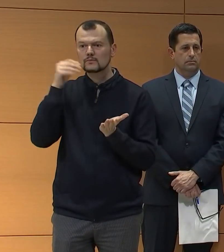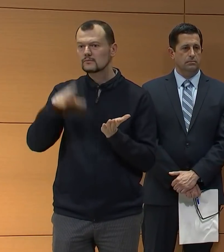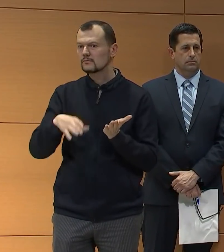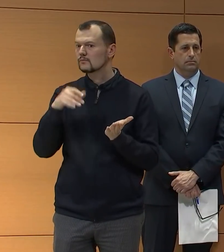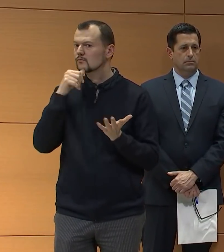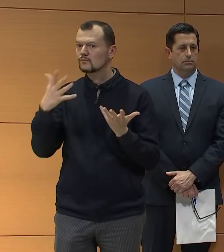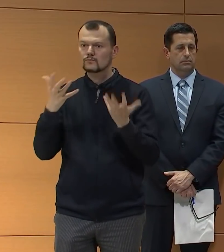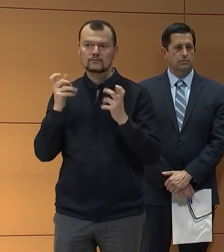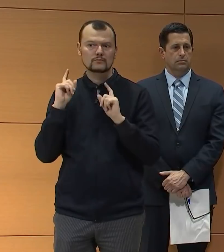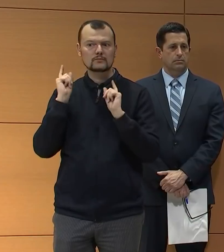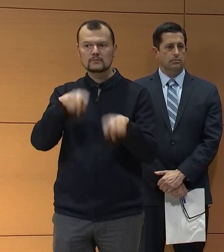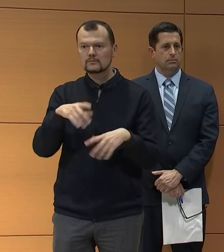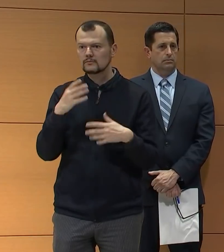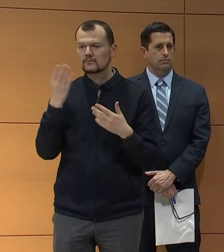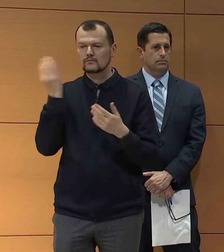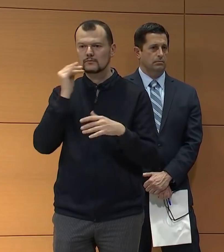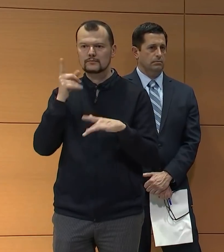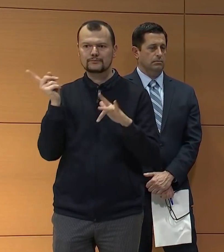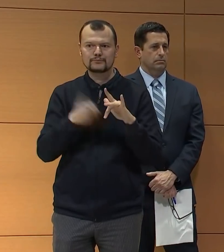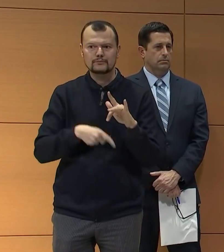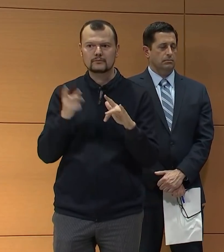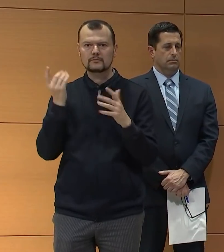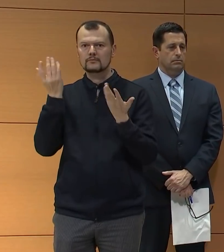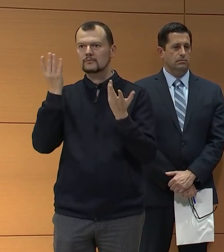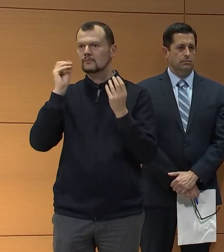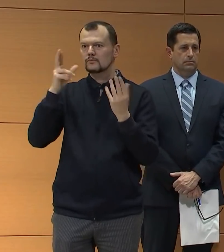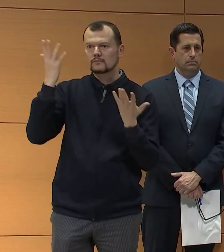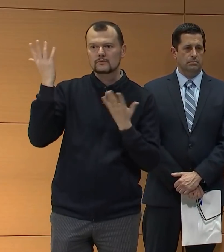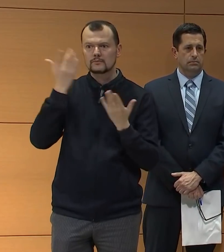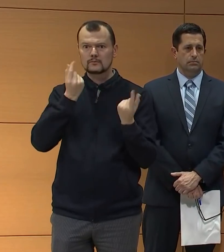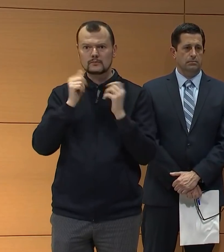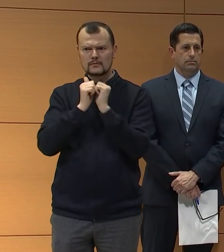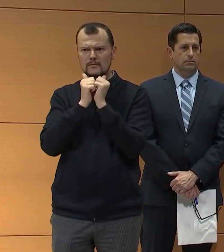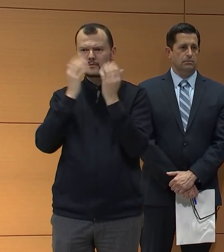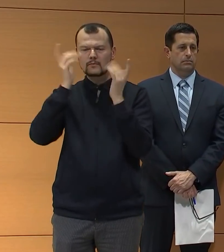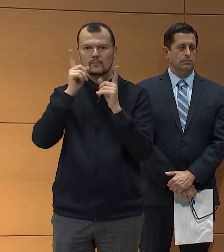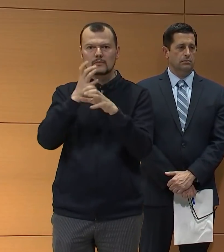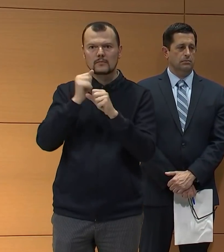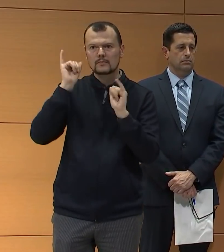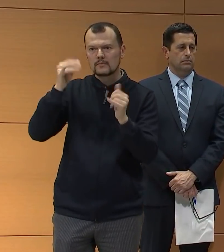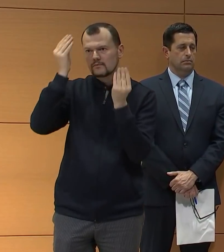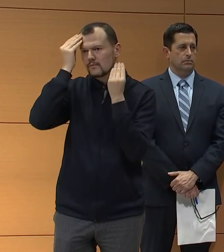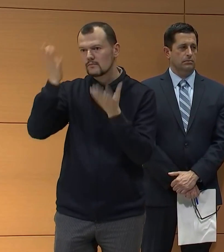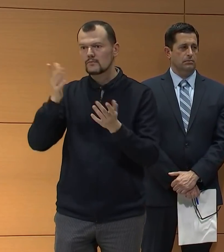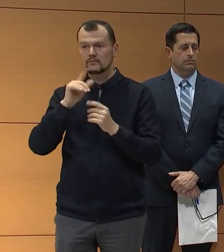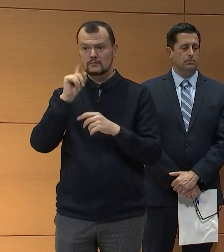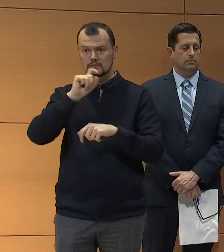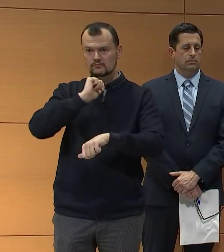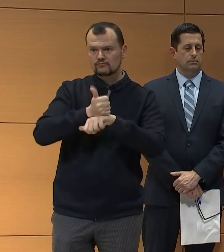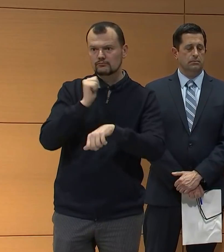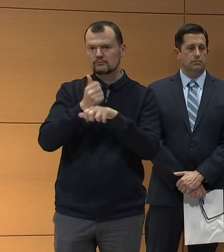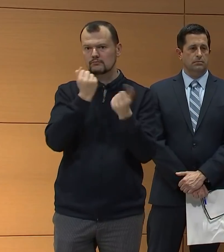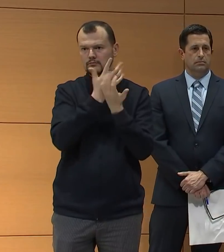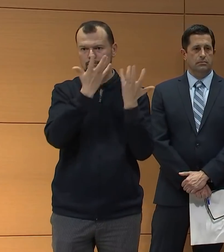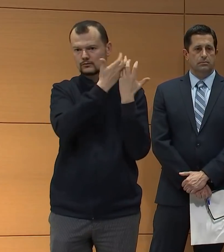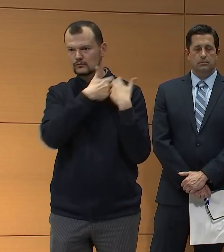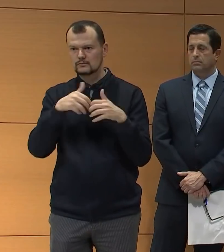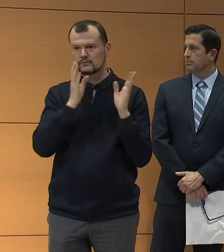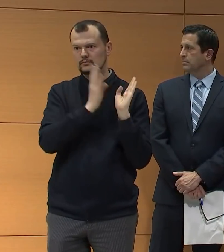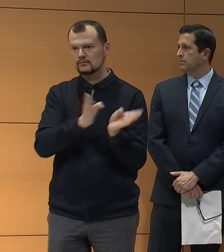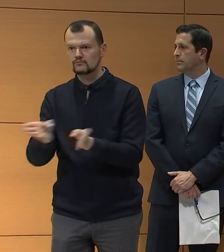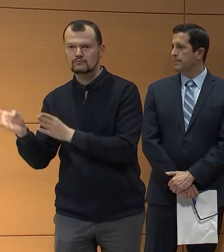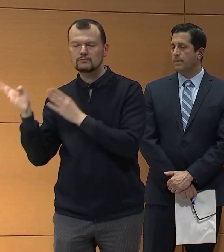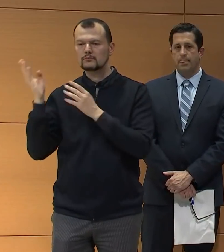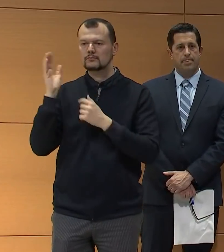Are they going to go online? Are you prepared for that? Do you have a structure in place to deal with that issue? You may know, but maybe not. We did share